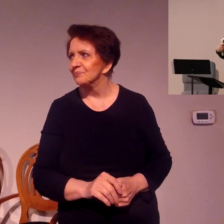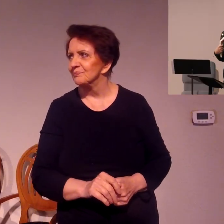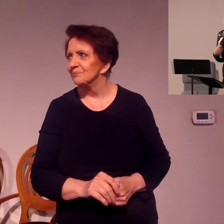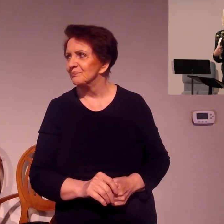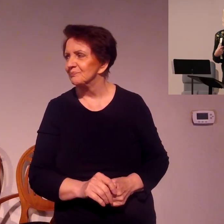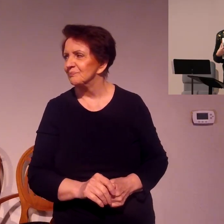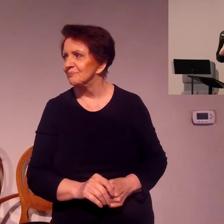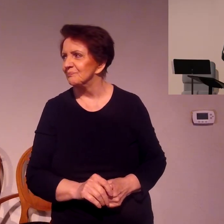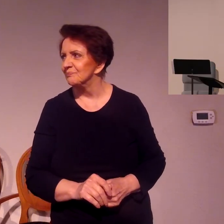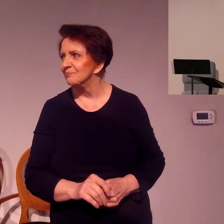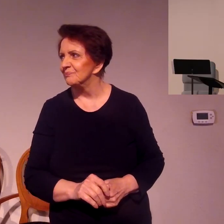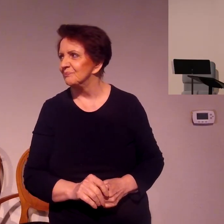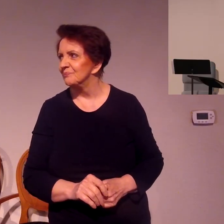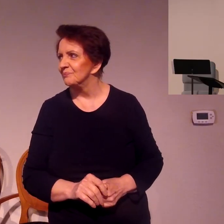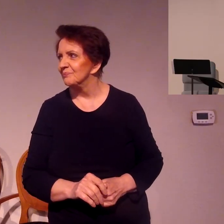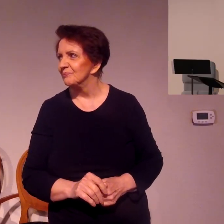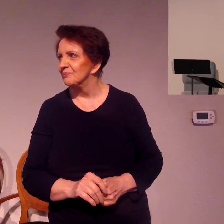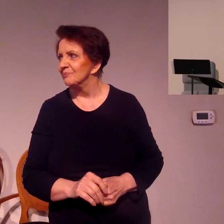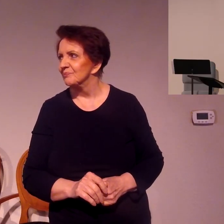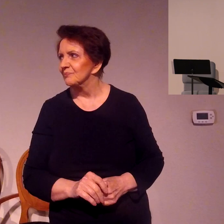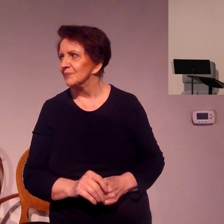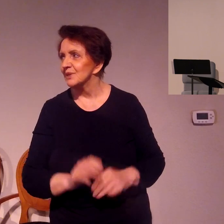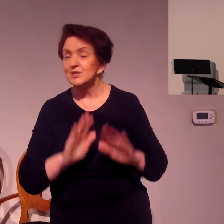Oh, she was great until she said never.